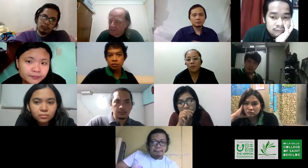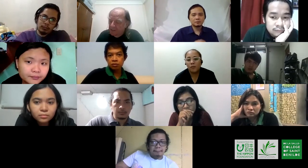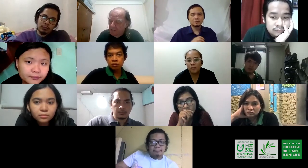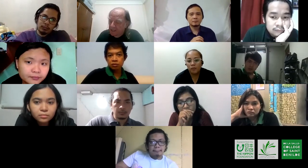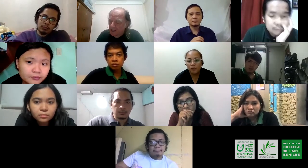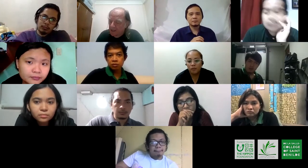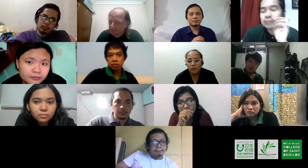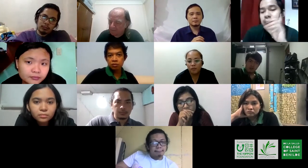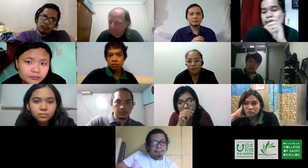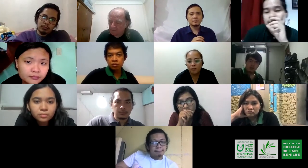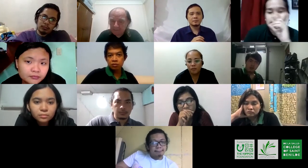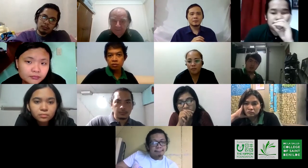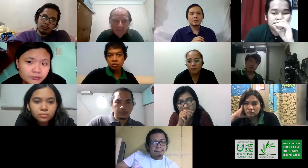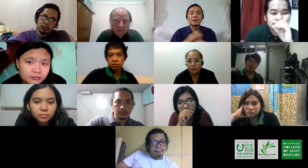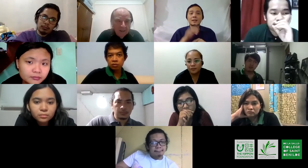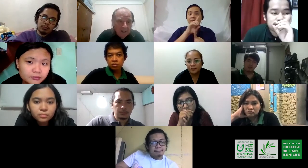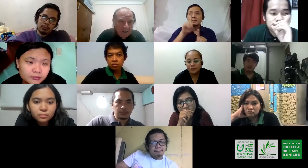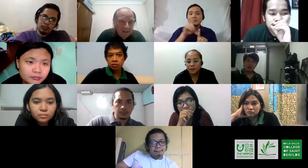deaf president now,